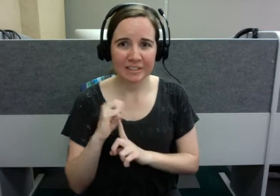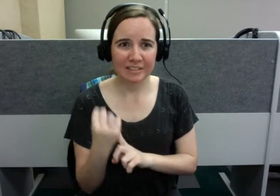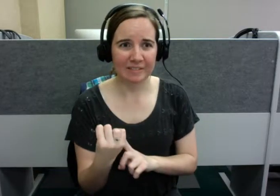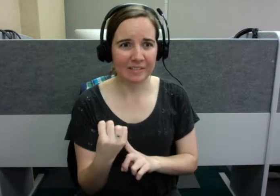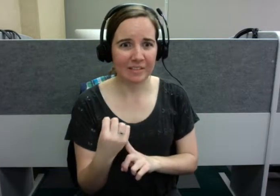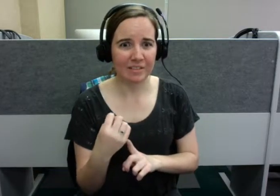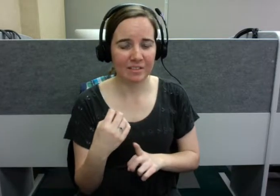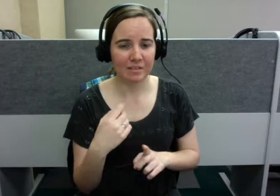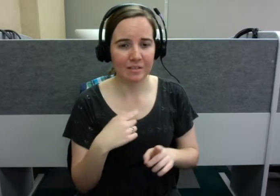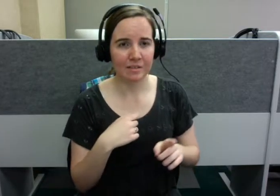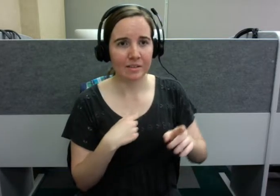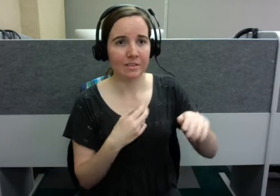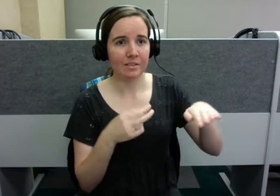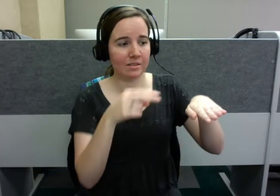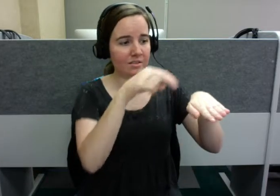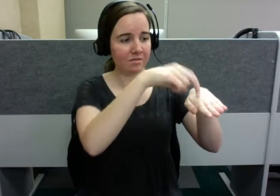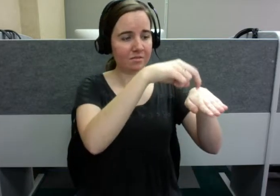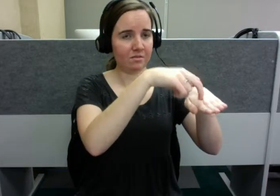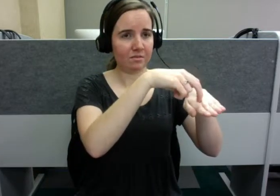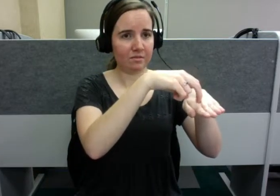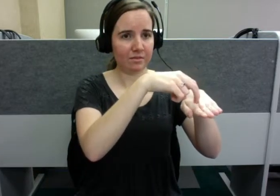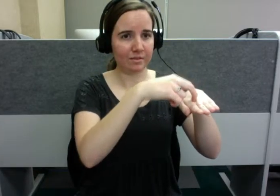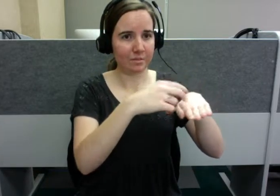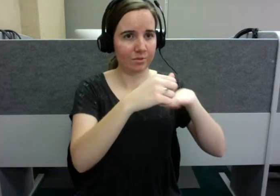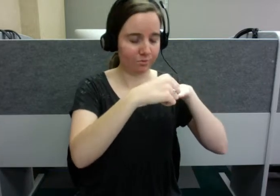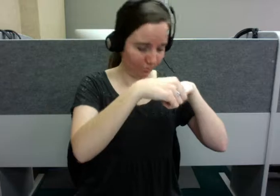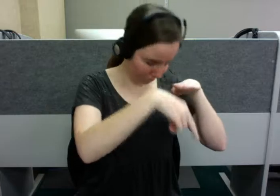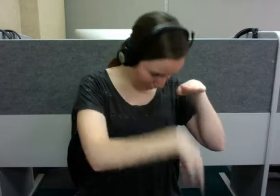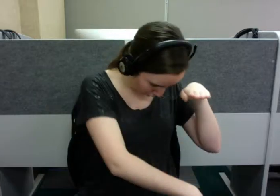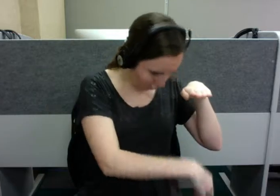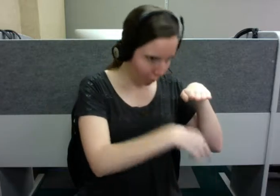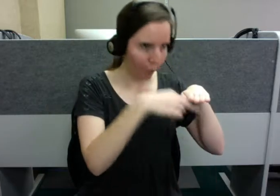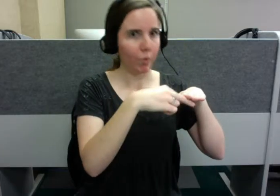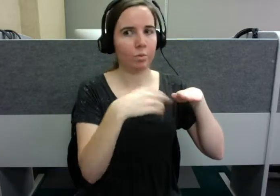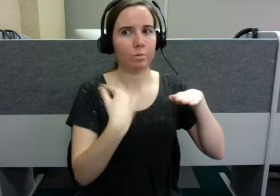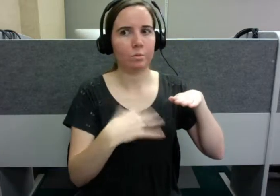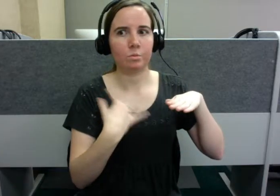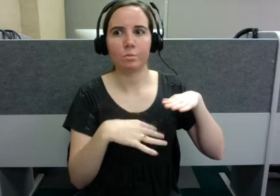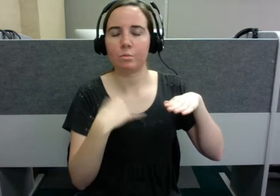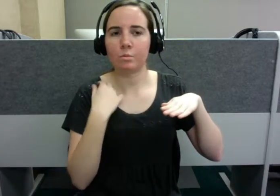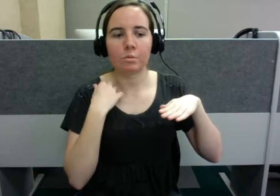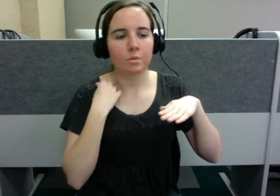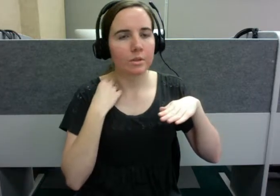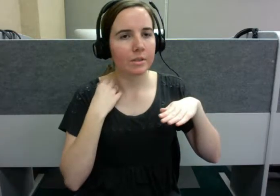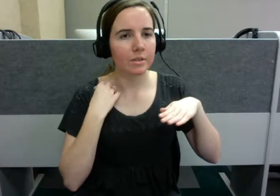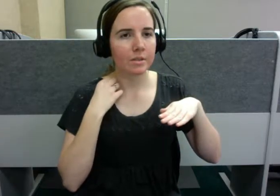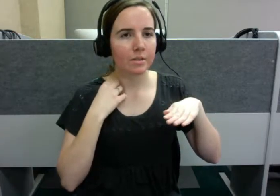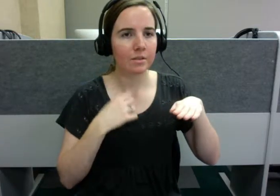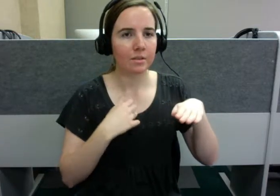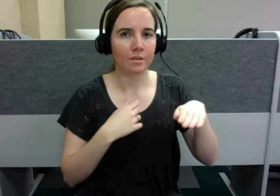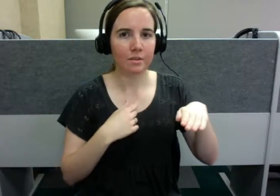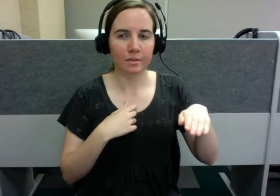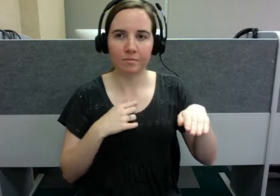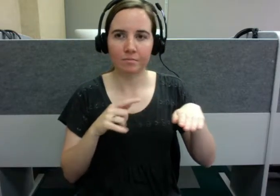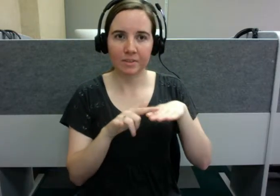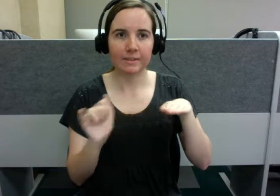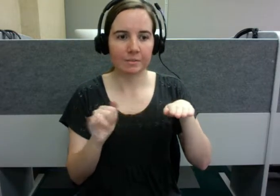lashing the pots down. So I'm 40 feet off the deck, which is like looking down at the top of your shoe, and it's doing this in the